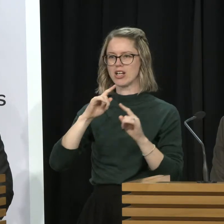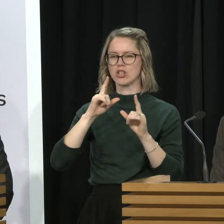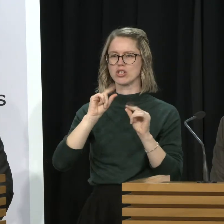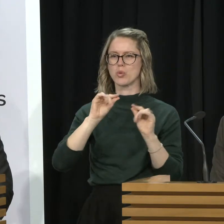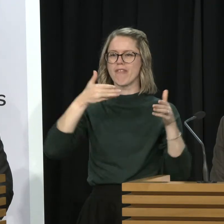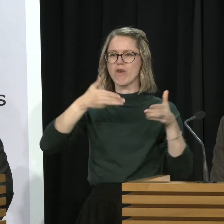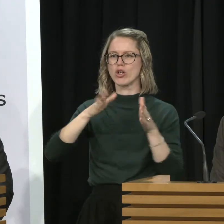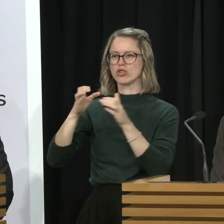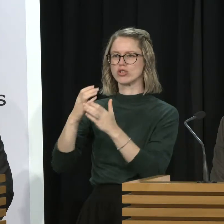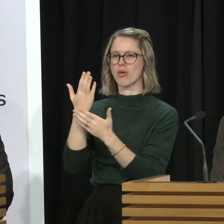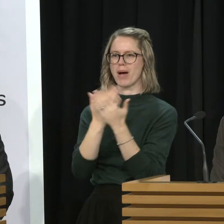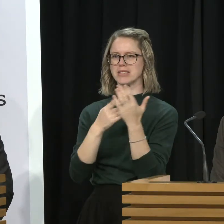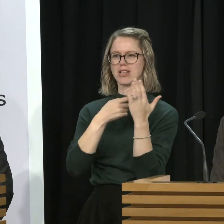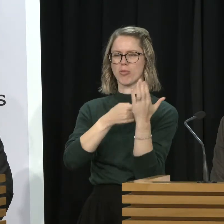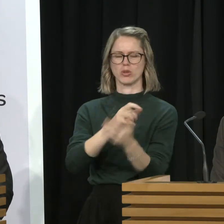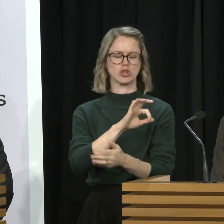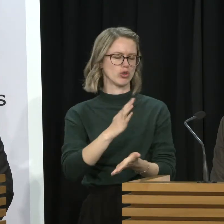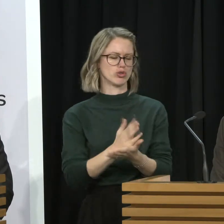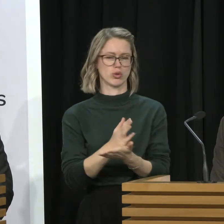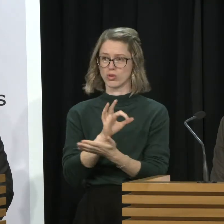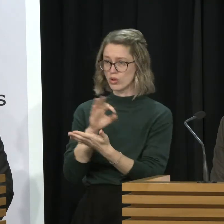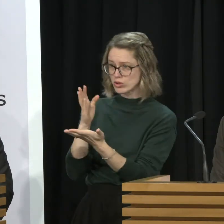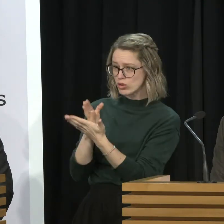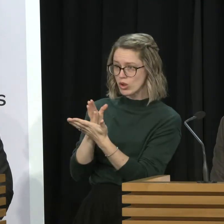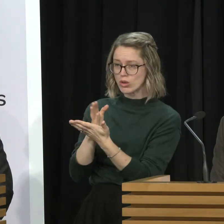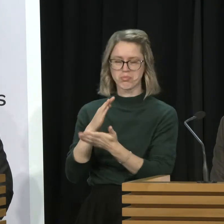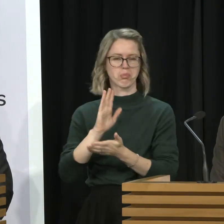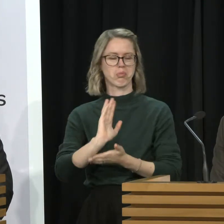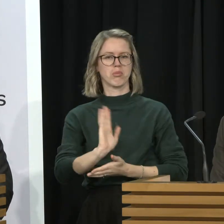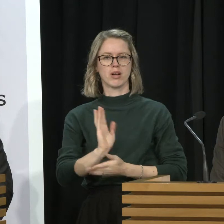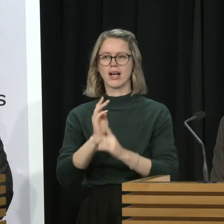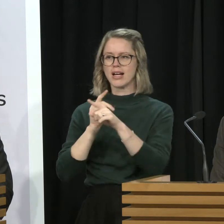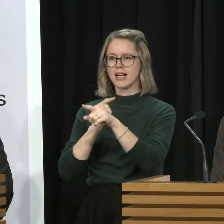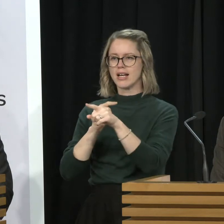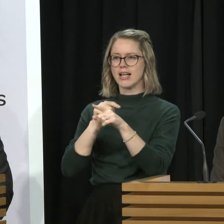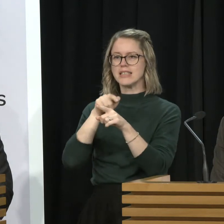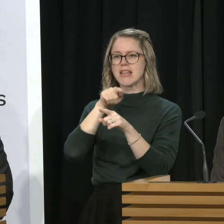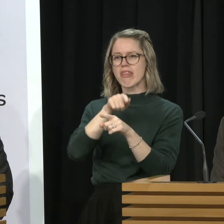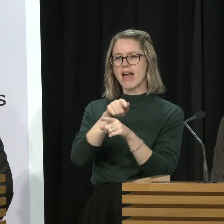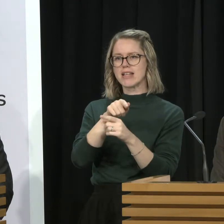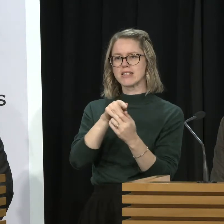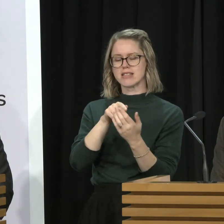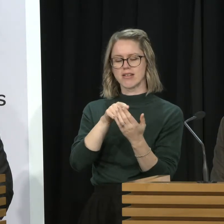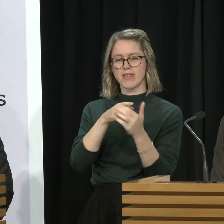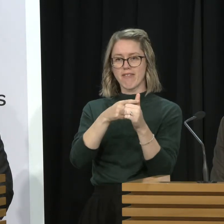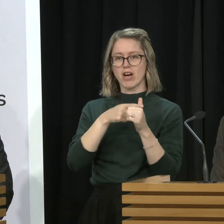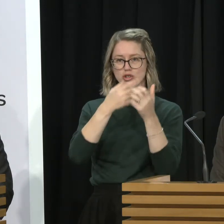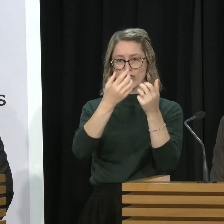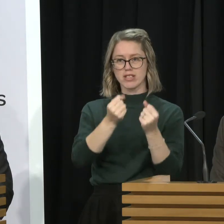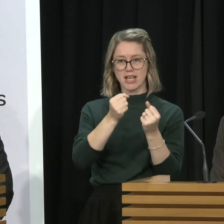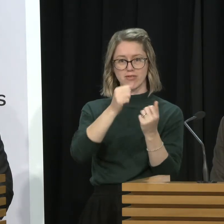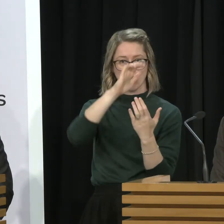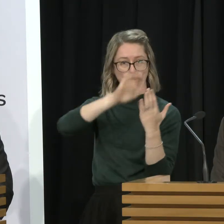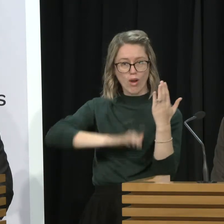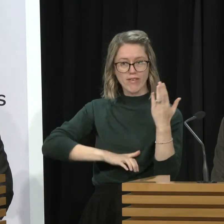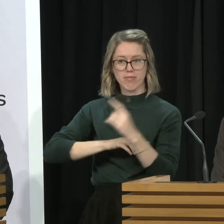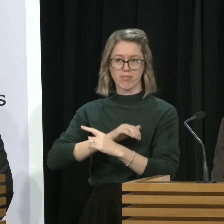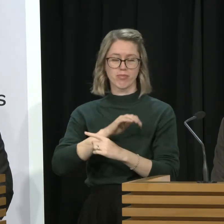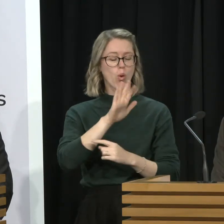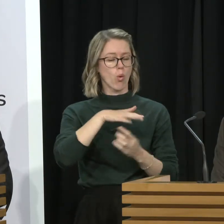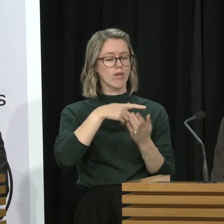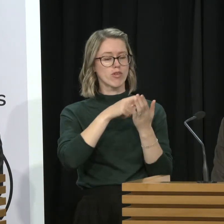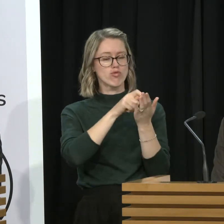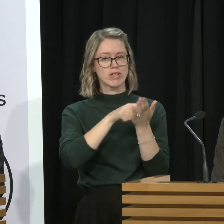just not true. It's not true at all. That's just not true. And is that the full extent of the advice you've got? That's certainly the full extent of the written